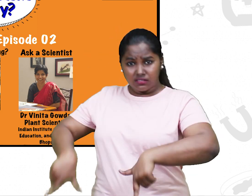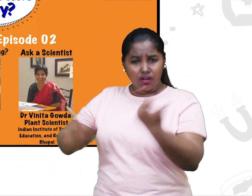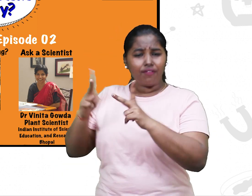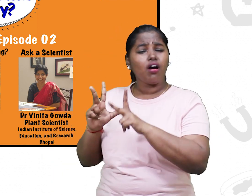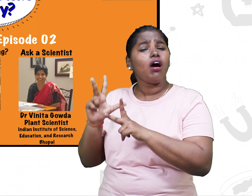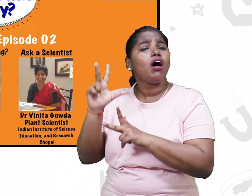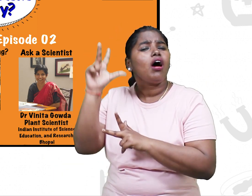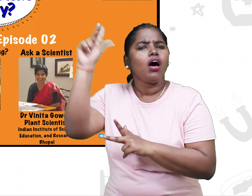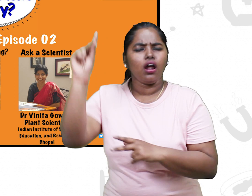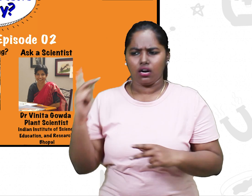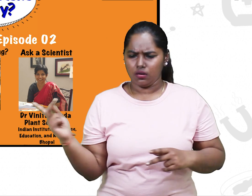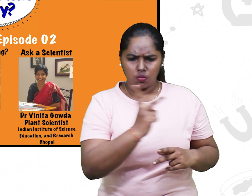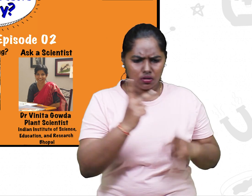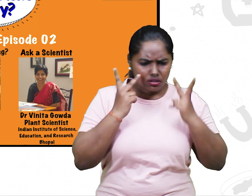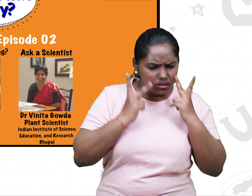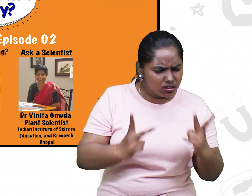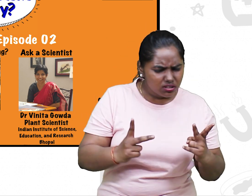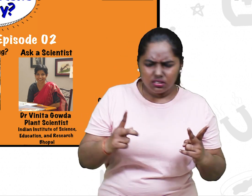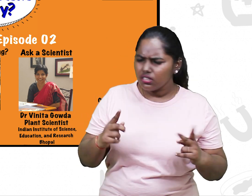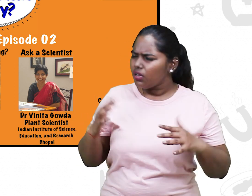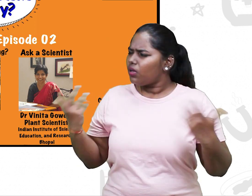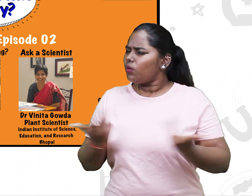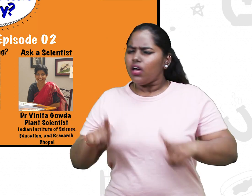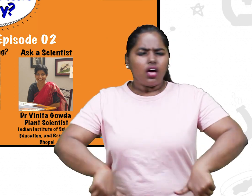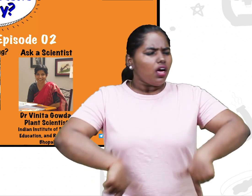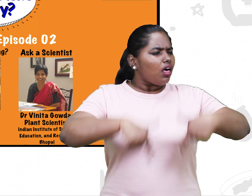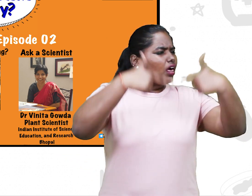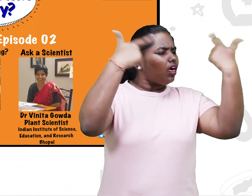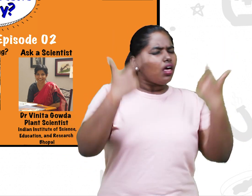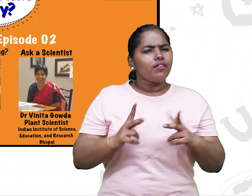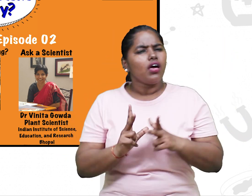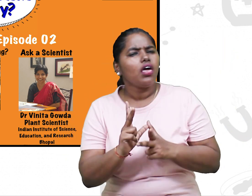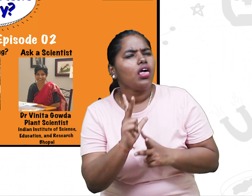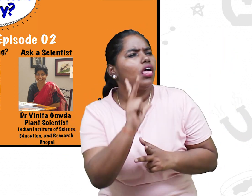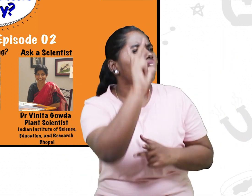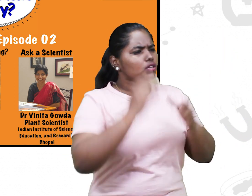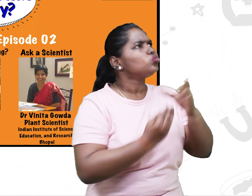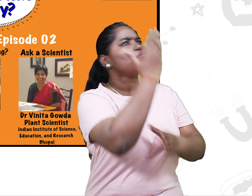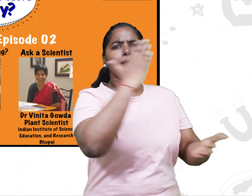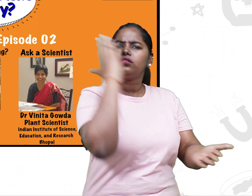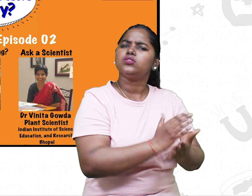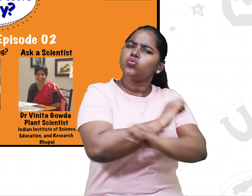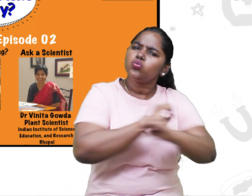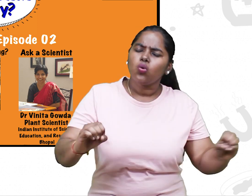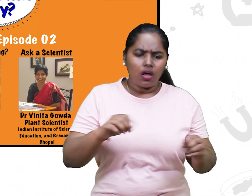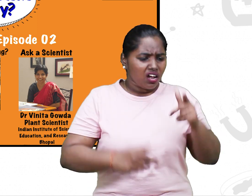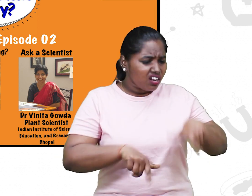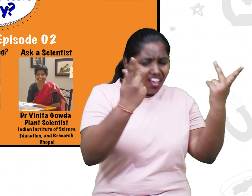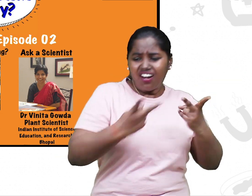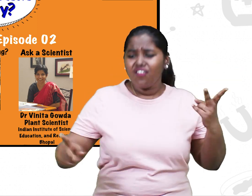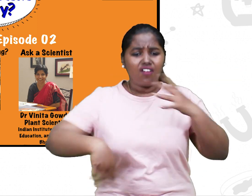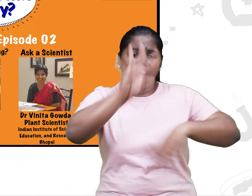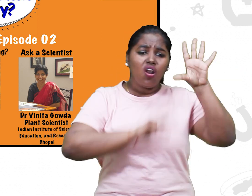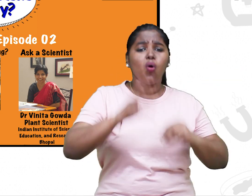way taller. That made them wonder, why do trees not stop growing? And to learn more about trees,